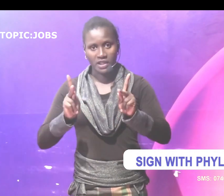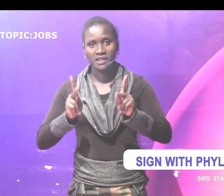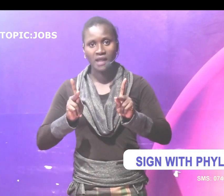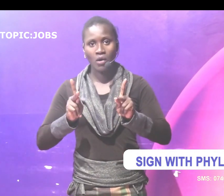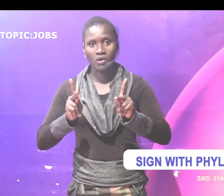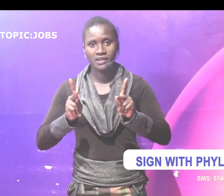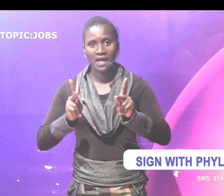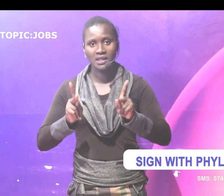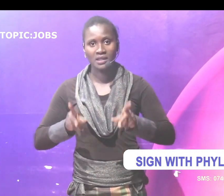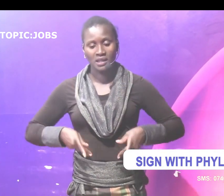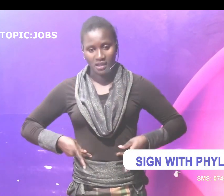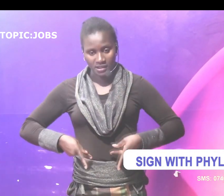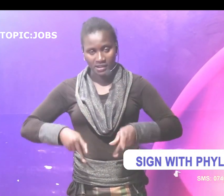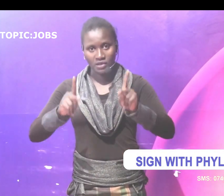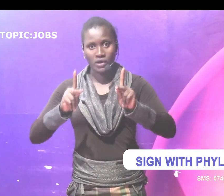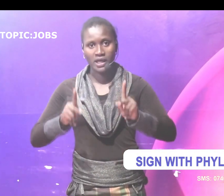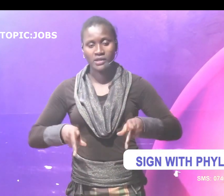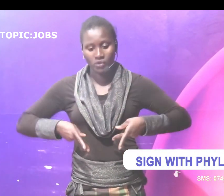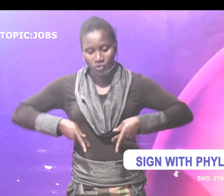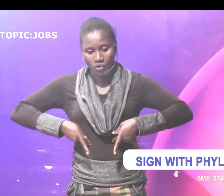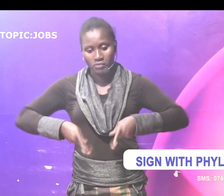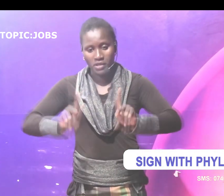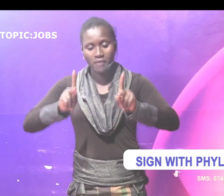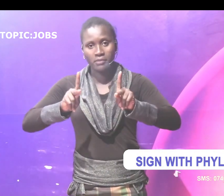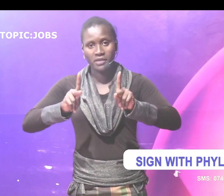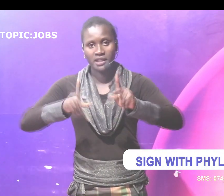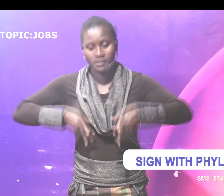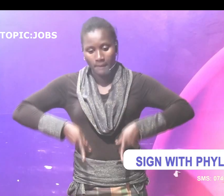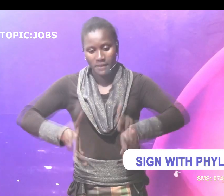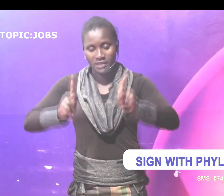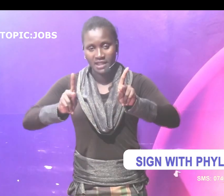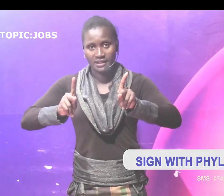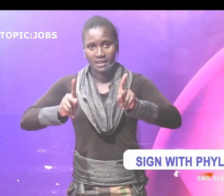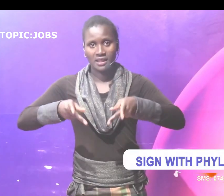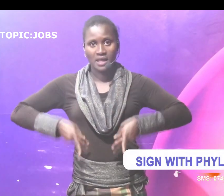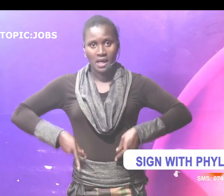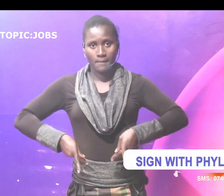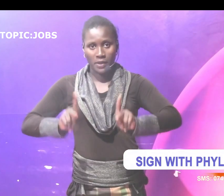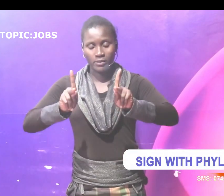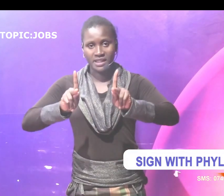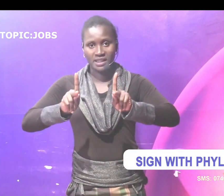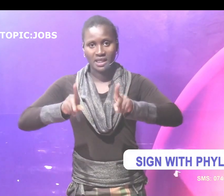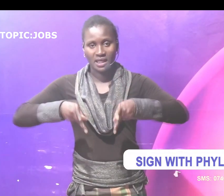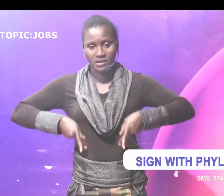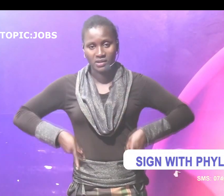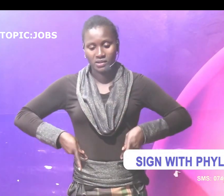a go sign. It is an okay. So you being permitted. Permit, like this.